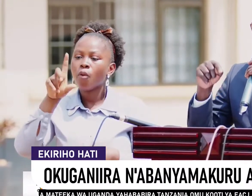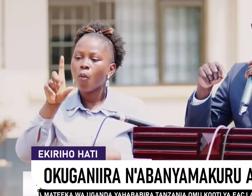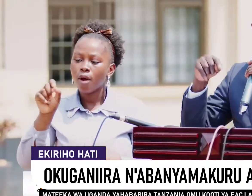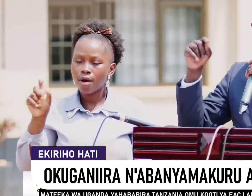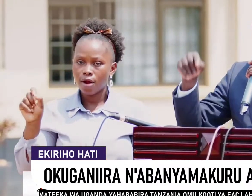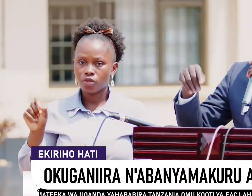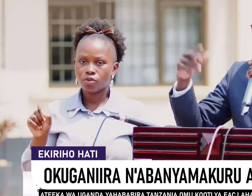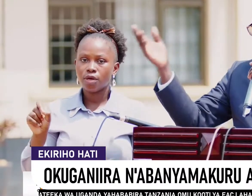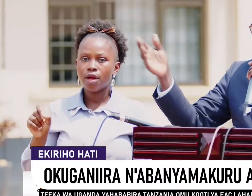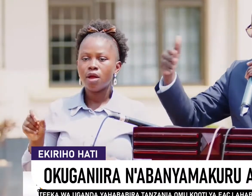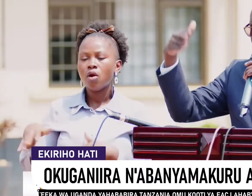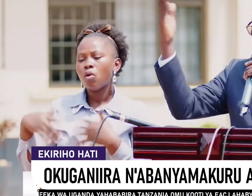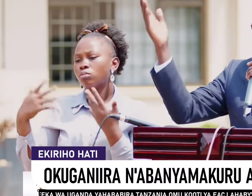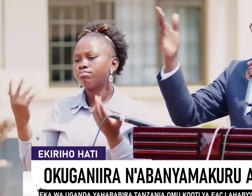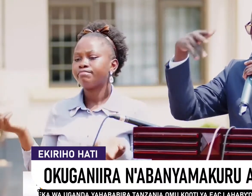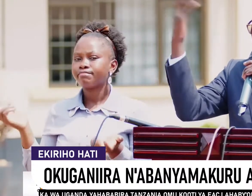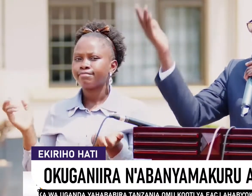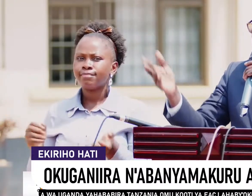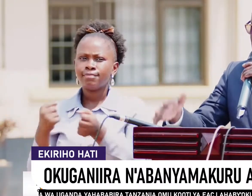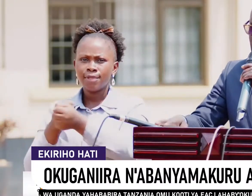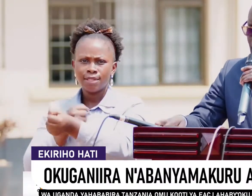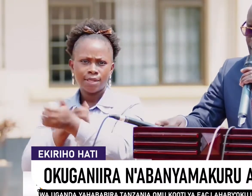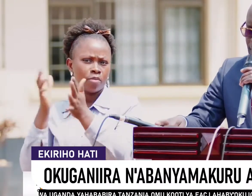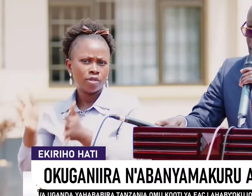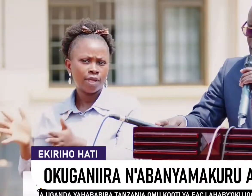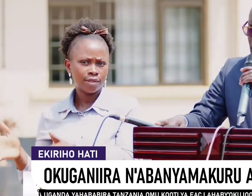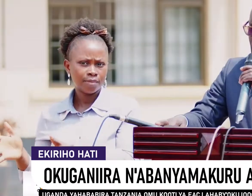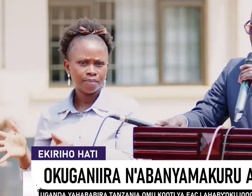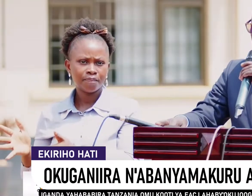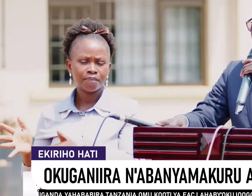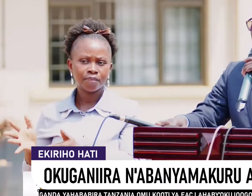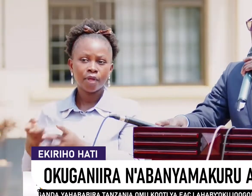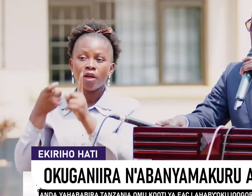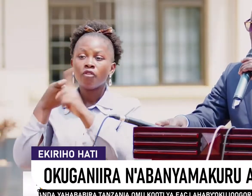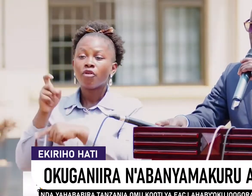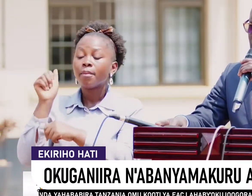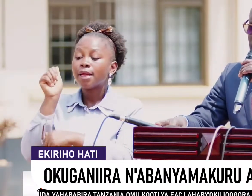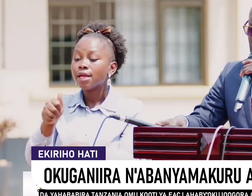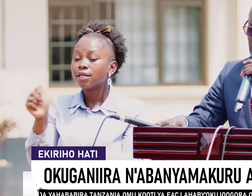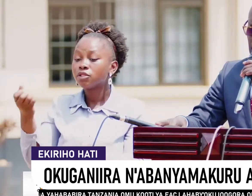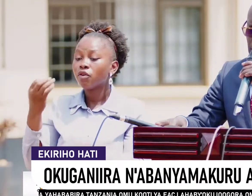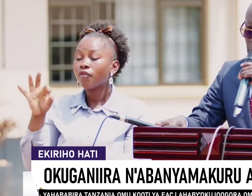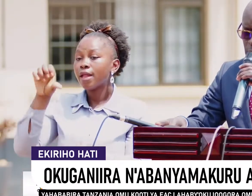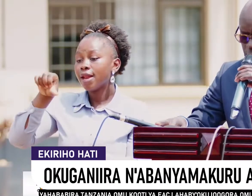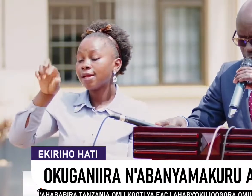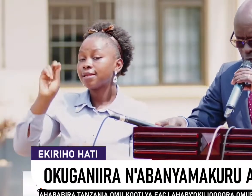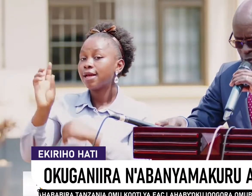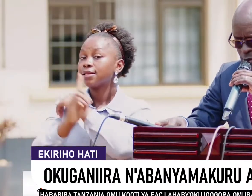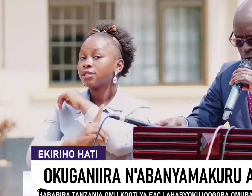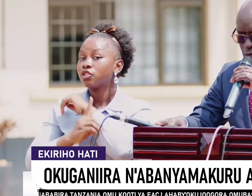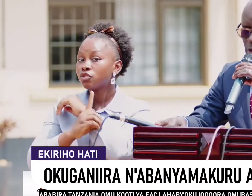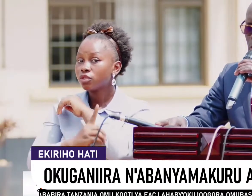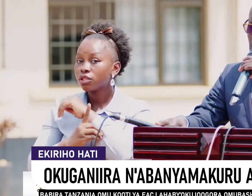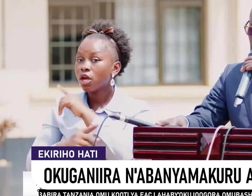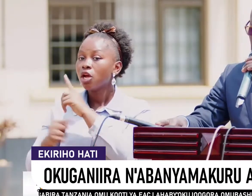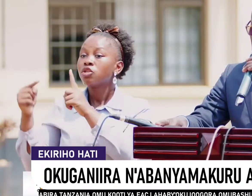100 or supporters from each 80 districts